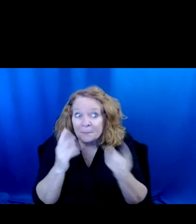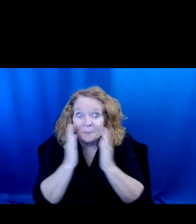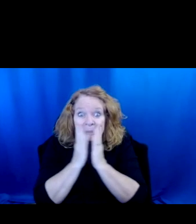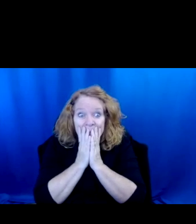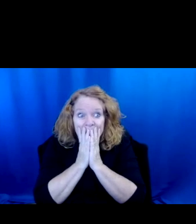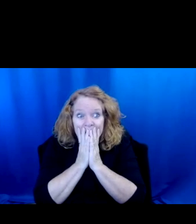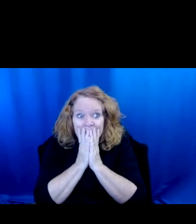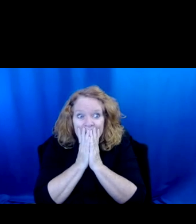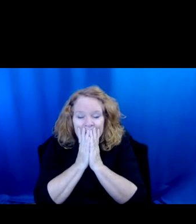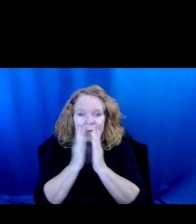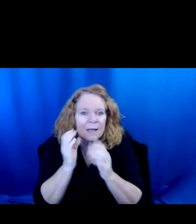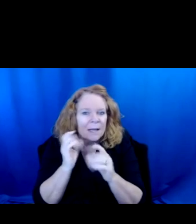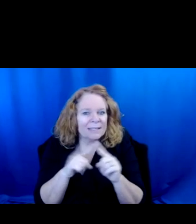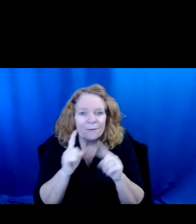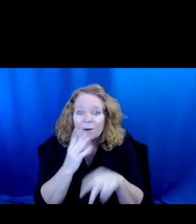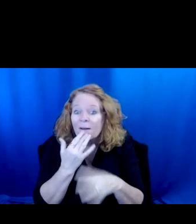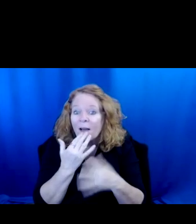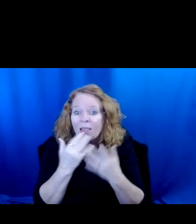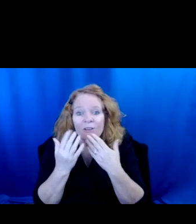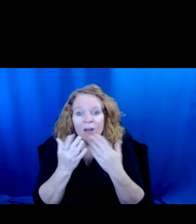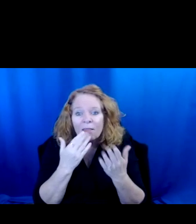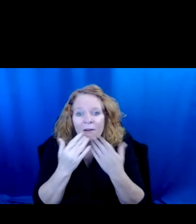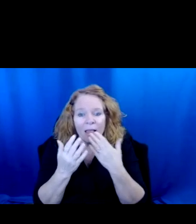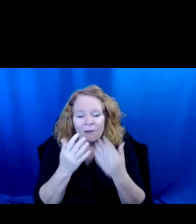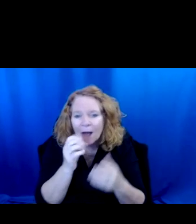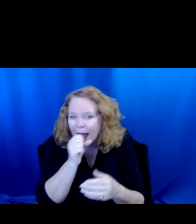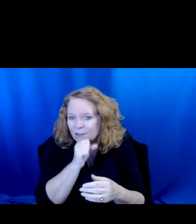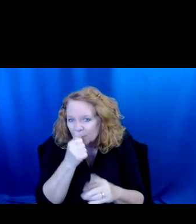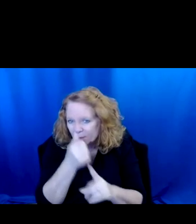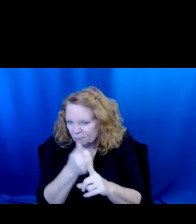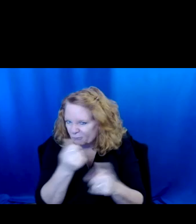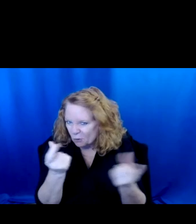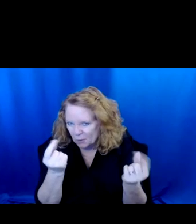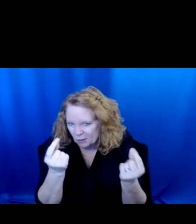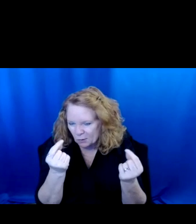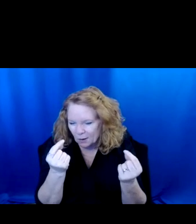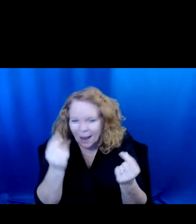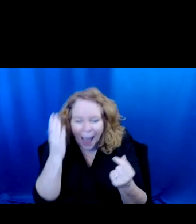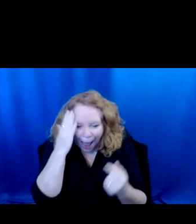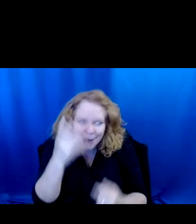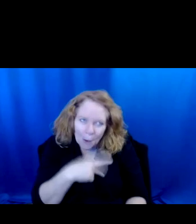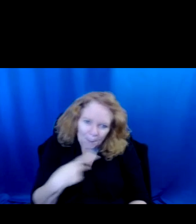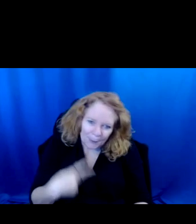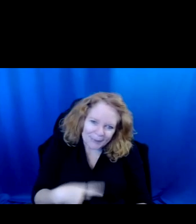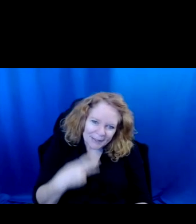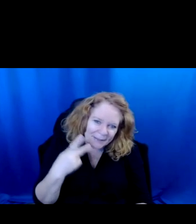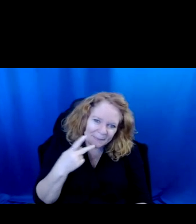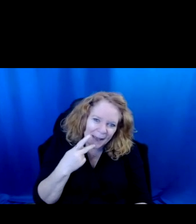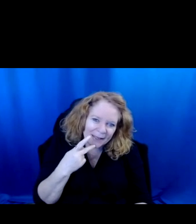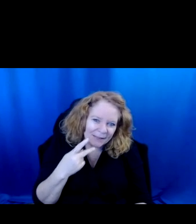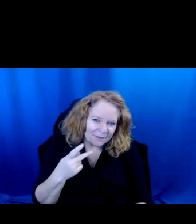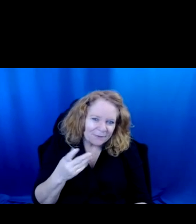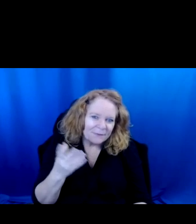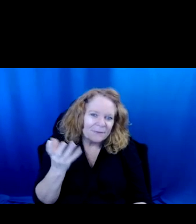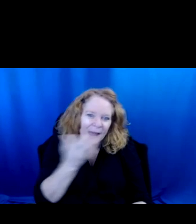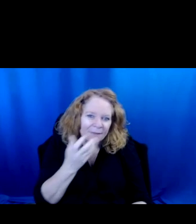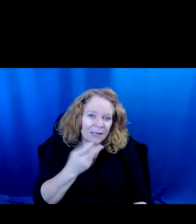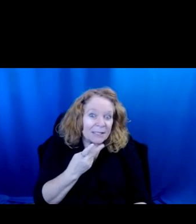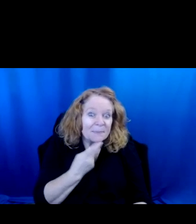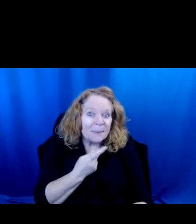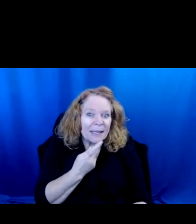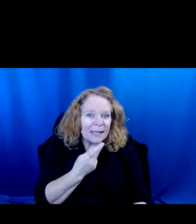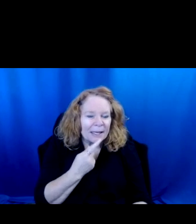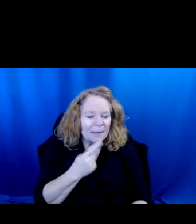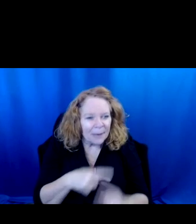make all sorts of colours of ice cream. It's just Princess Peggy likes pink ice cream. And then I've just cut a little bit of pink